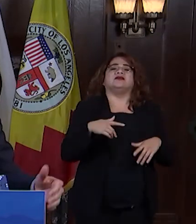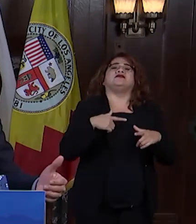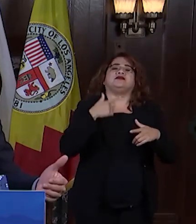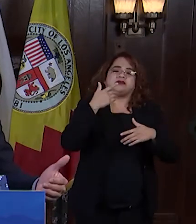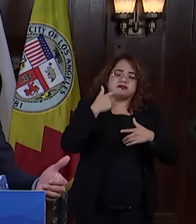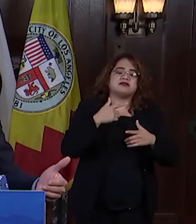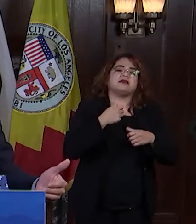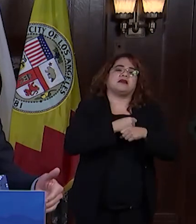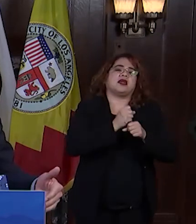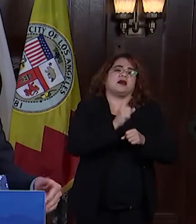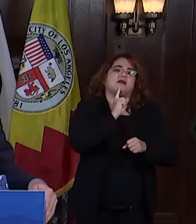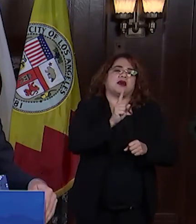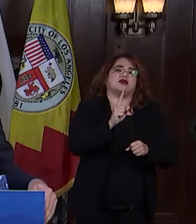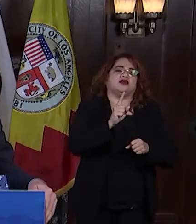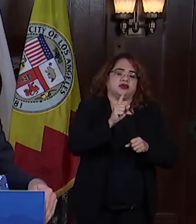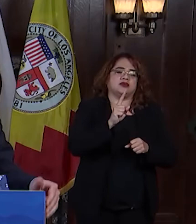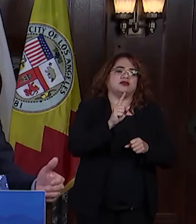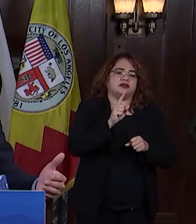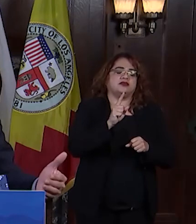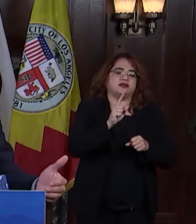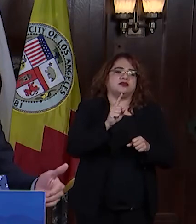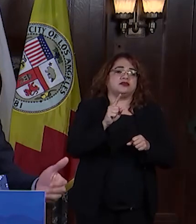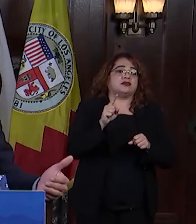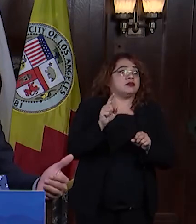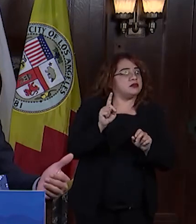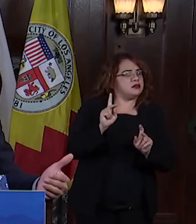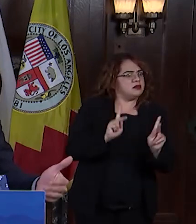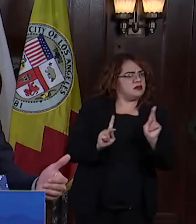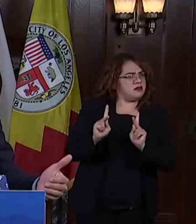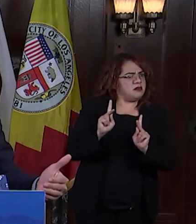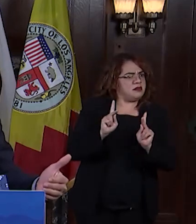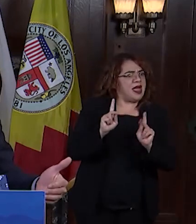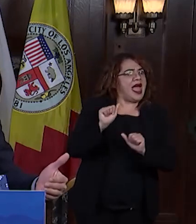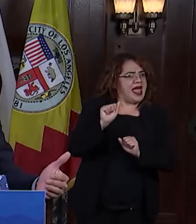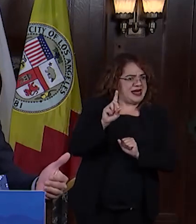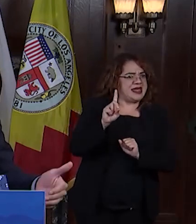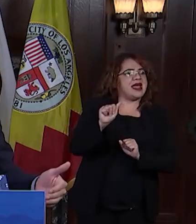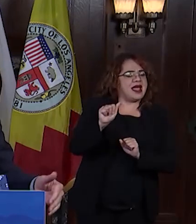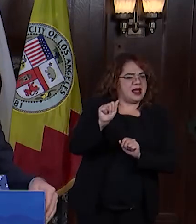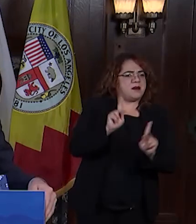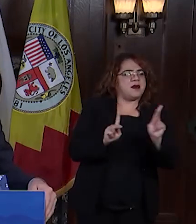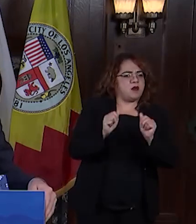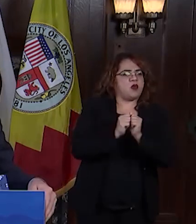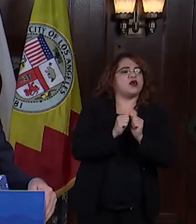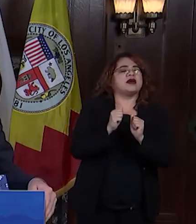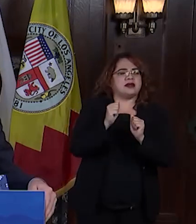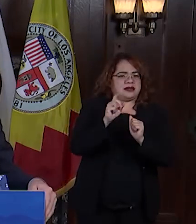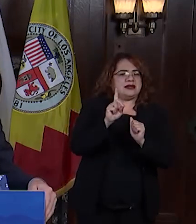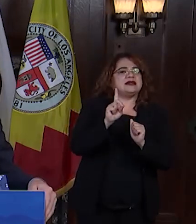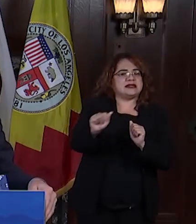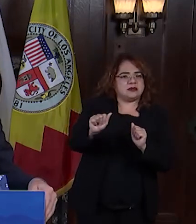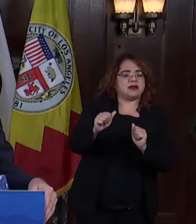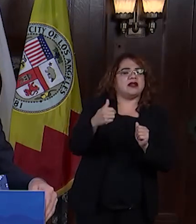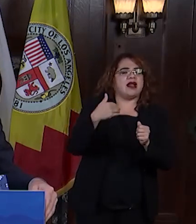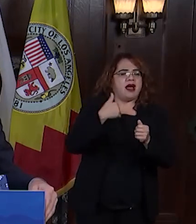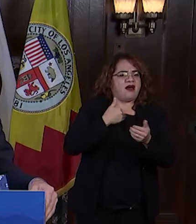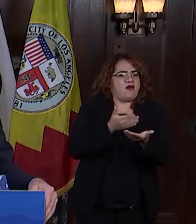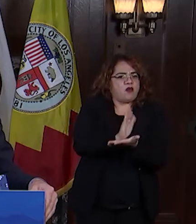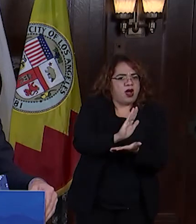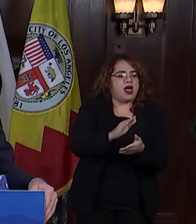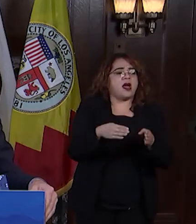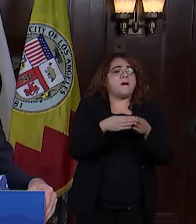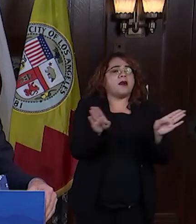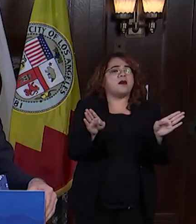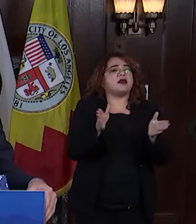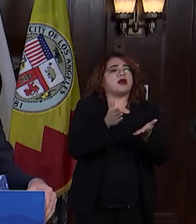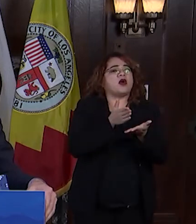sure folks who, Americans with Disabilities Act, others, that we keep clear and clean places, that the public right-of-way should